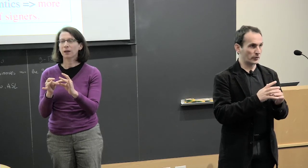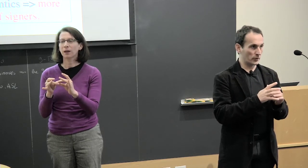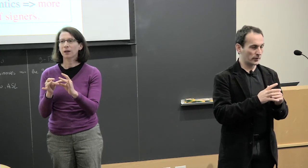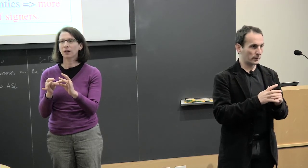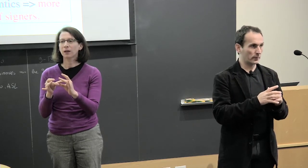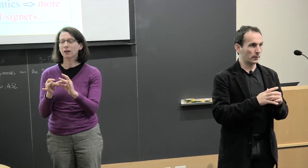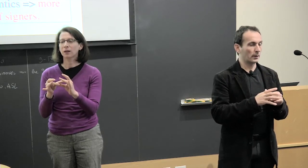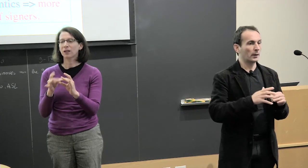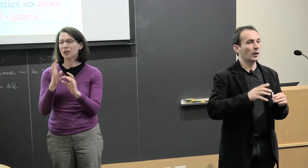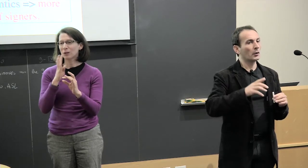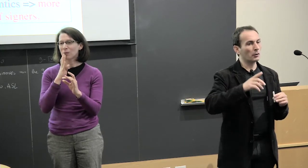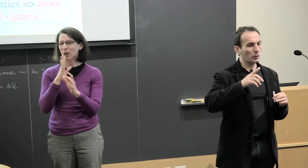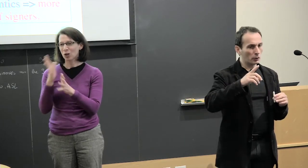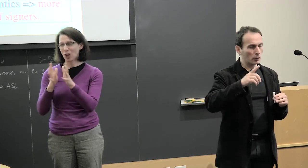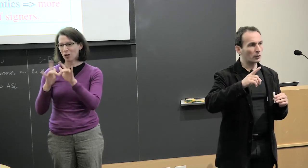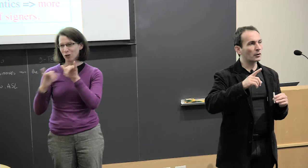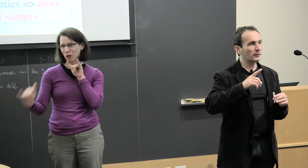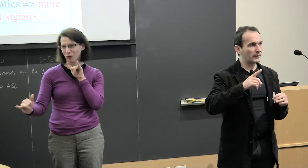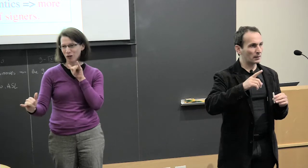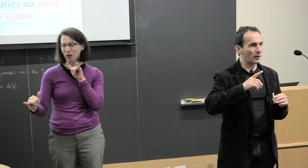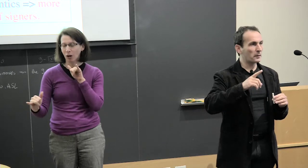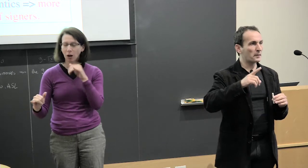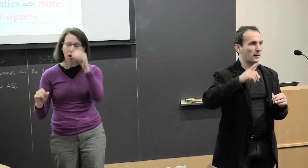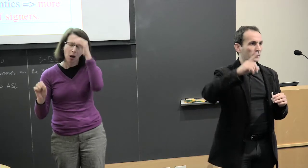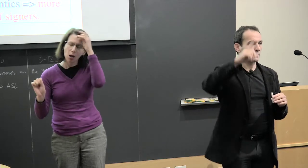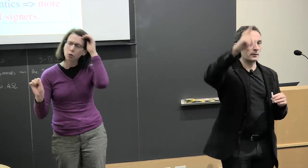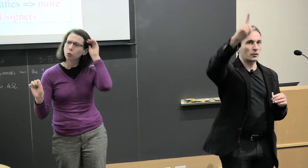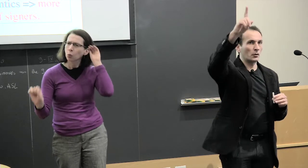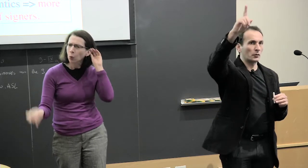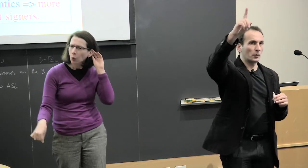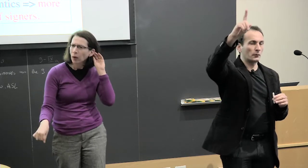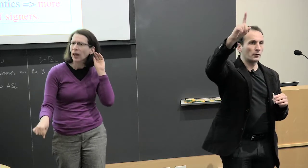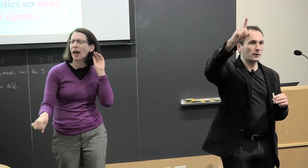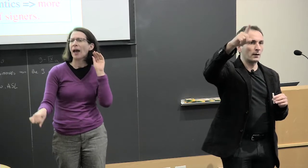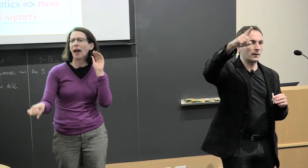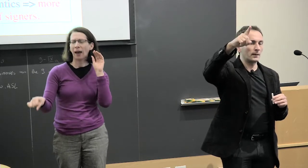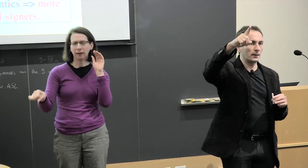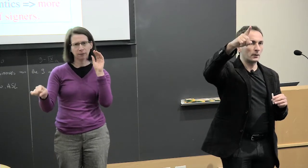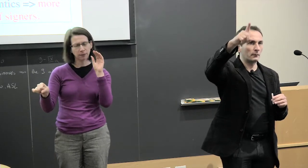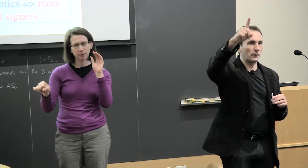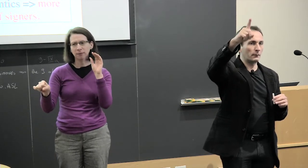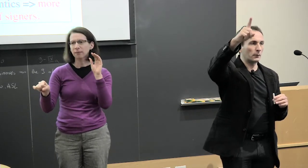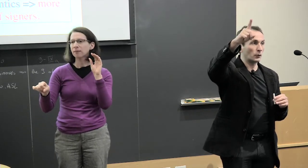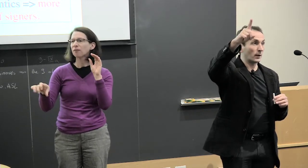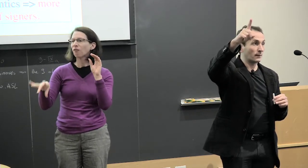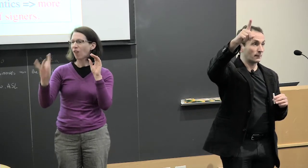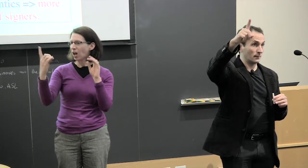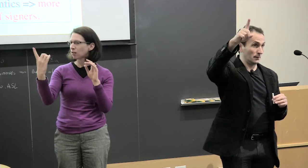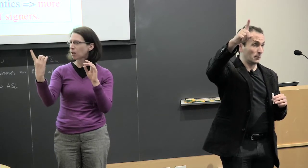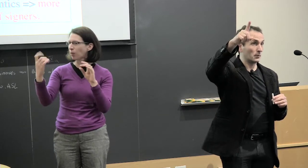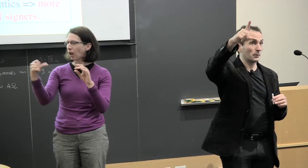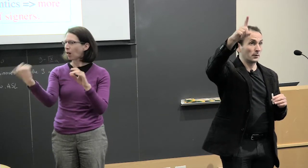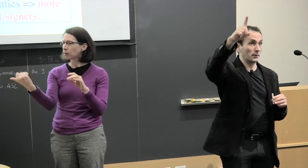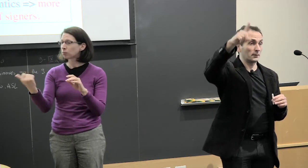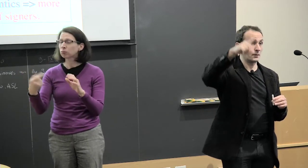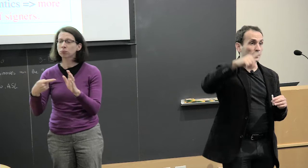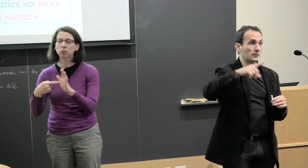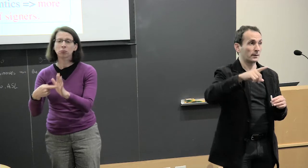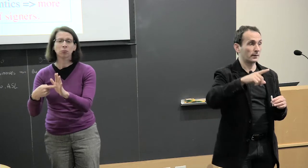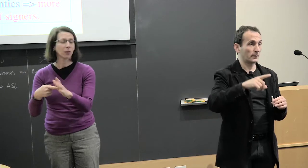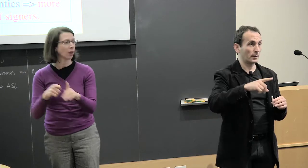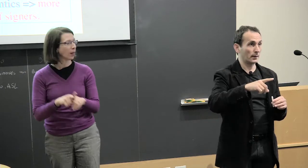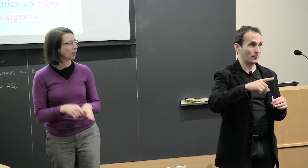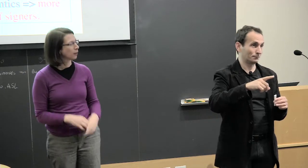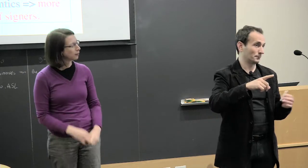co-speech gestures. You could certainly get other things. So if you say, you know, if you had, you know,